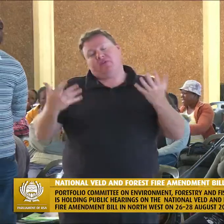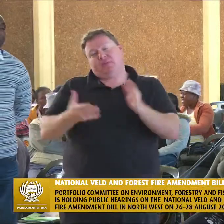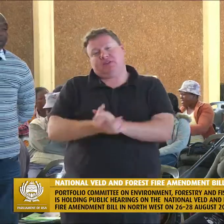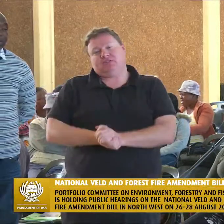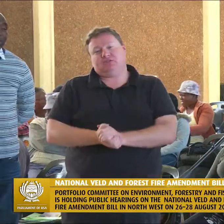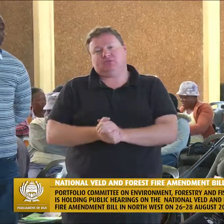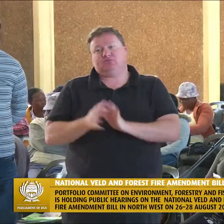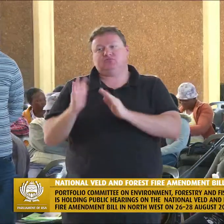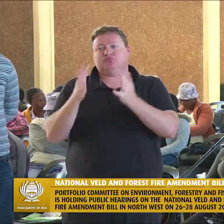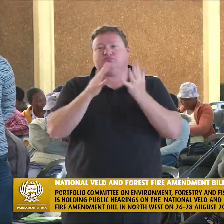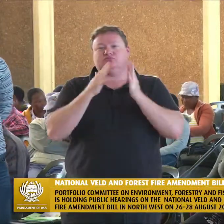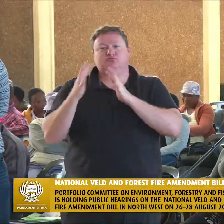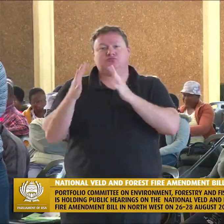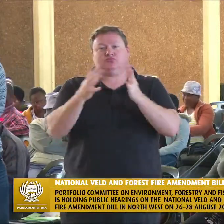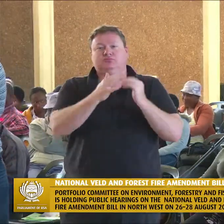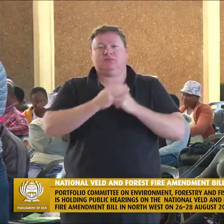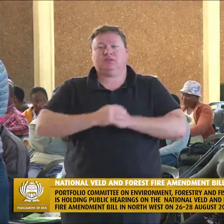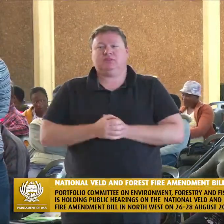thank you